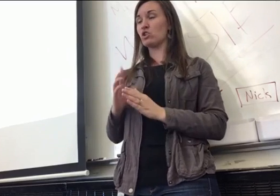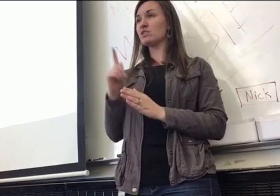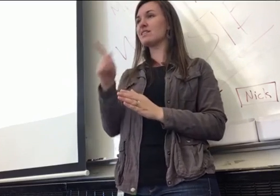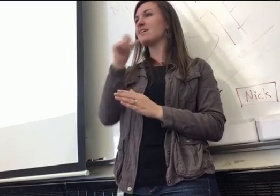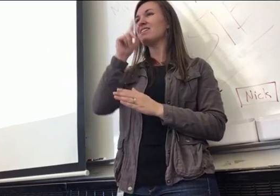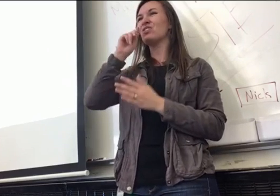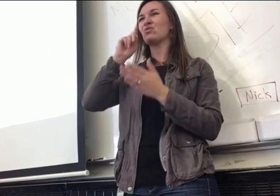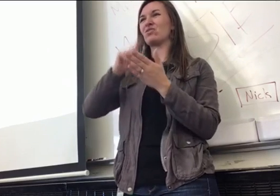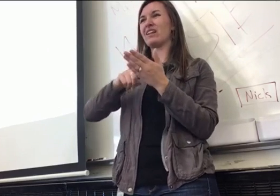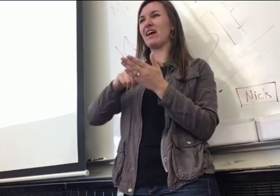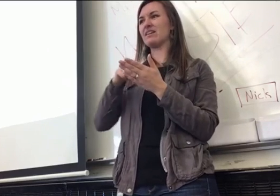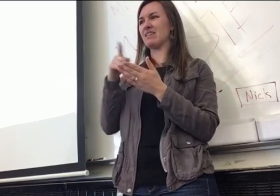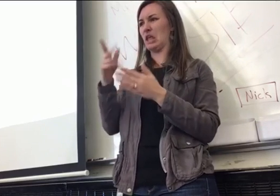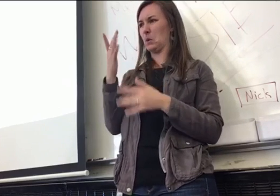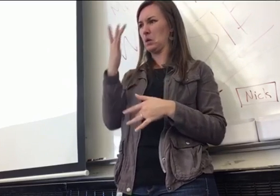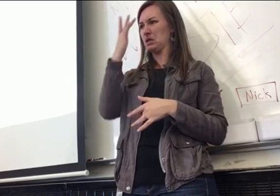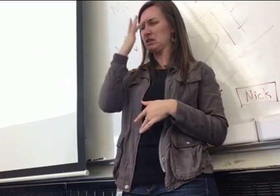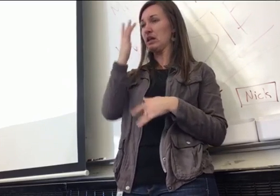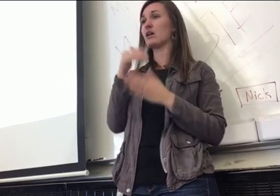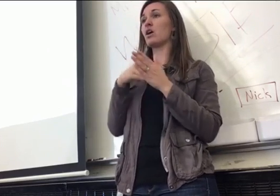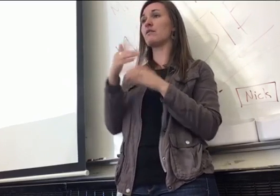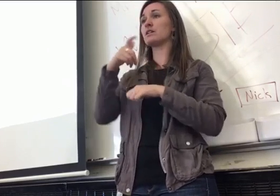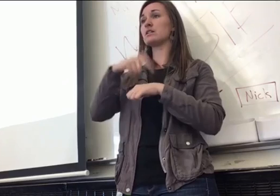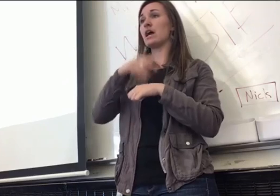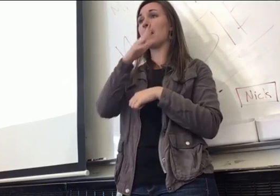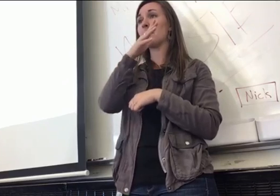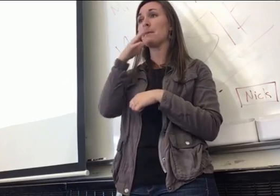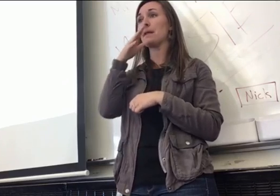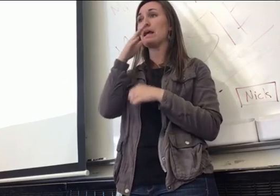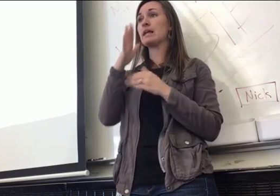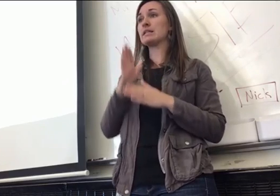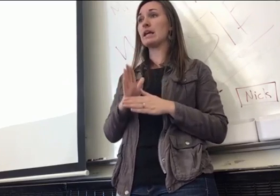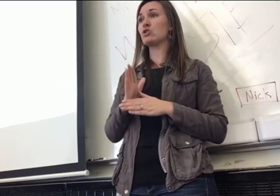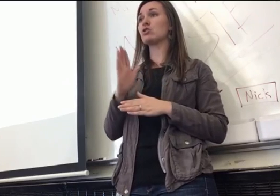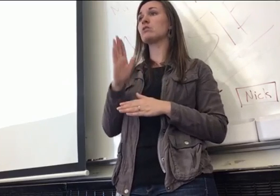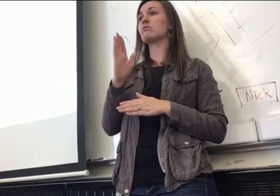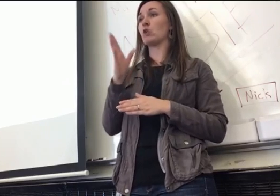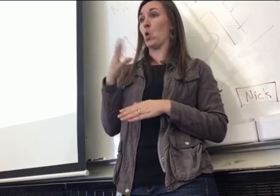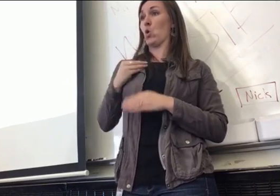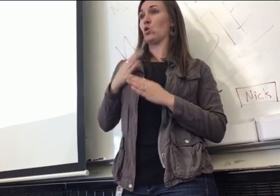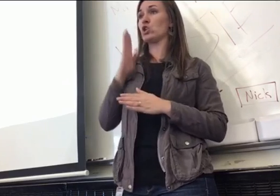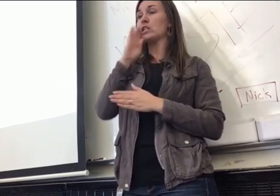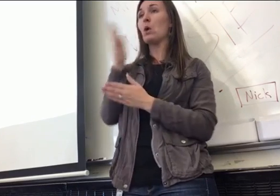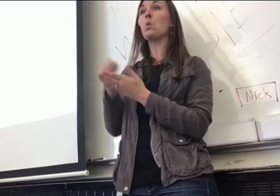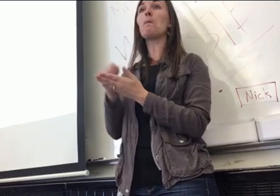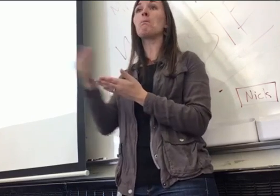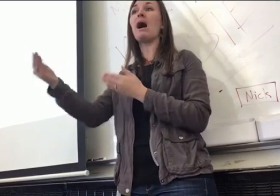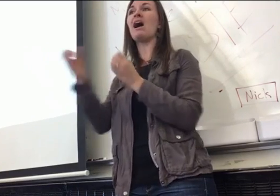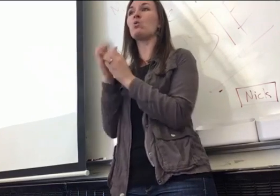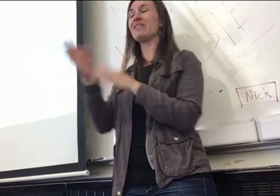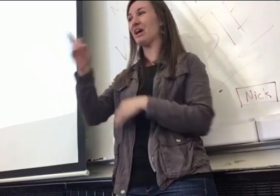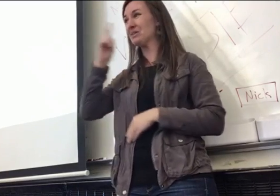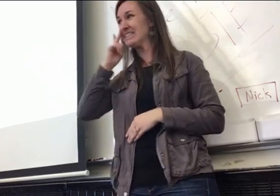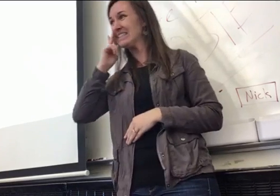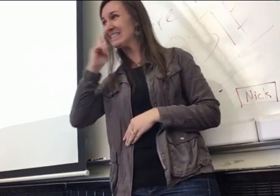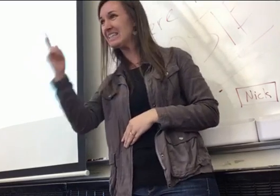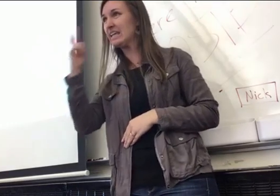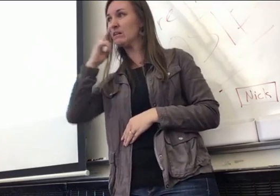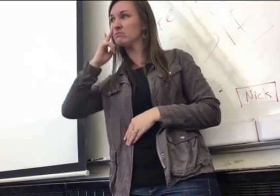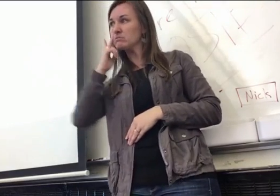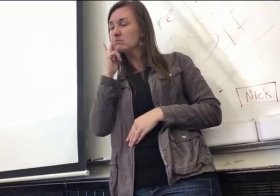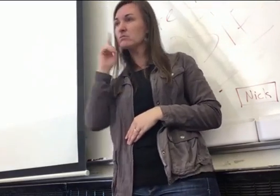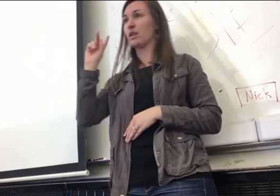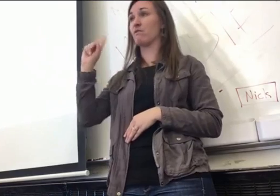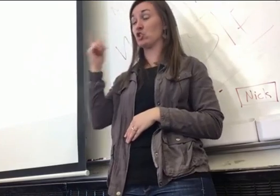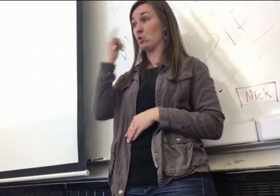were. Oftentimes, plantation owners would buy slaves without ever seeing them in person. But if they did see them in person, what they would do is